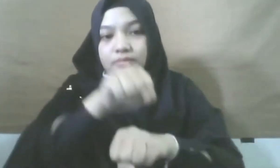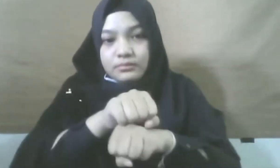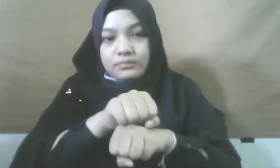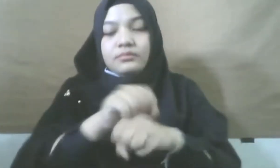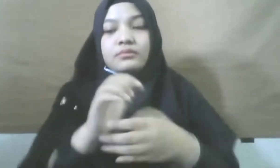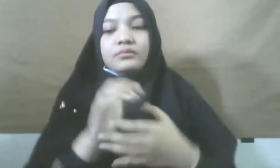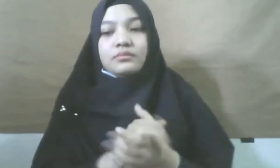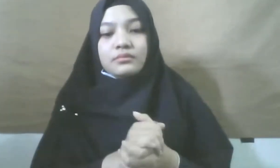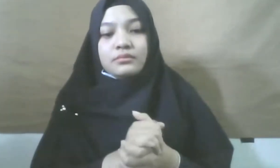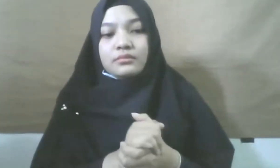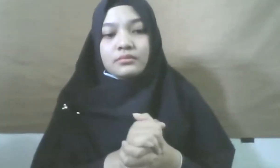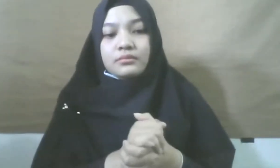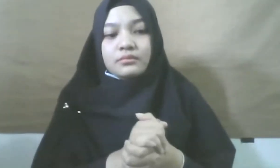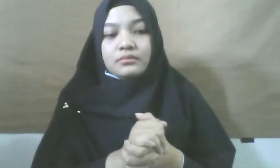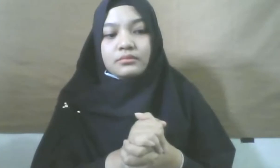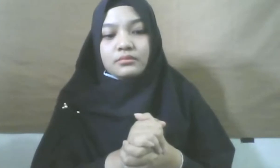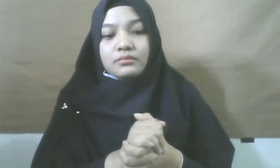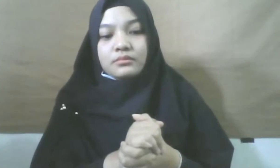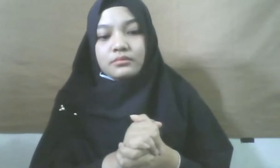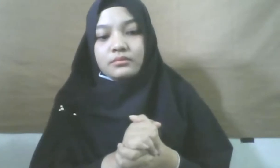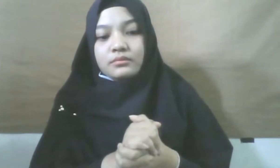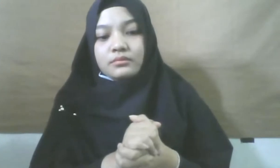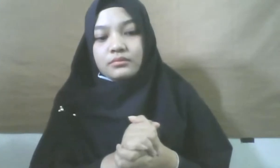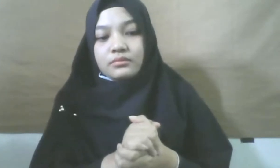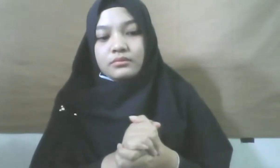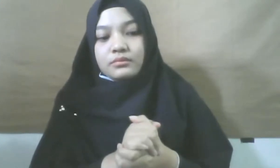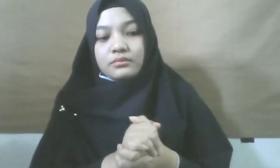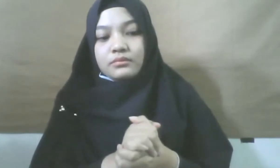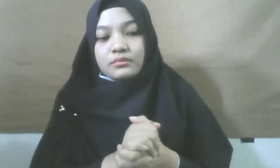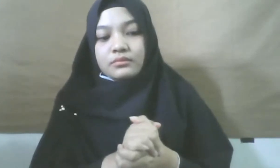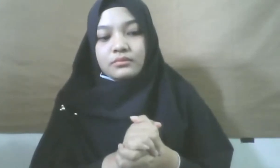in Singapore can sign up for, so including foreigners.